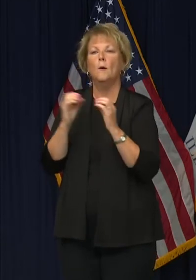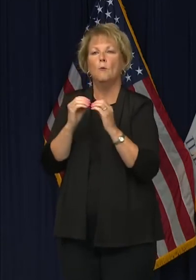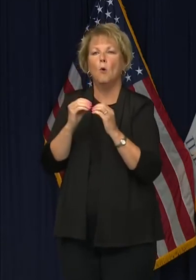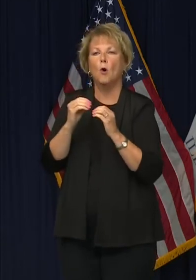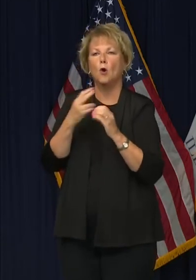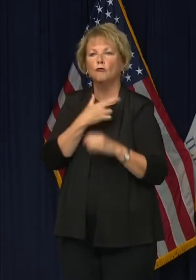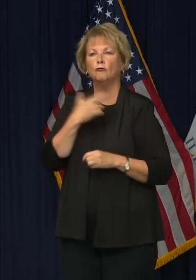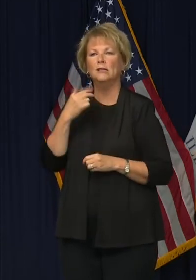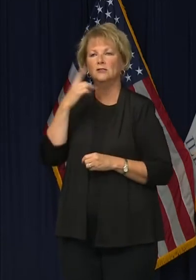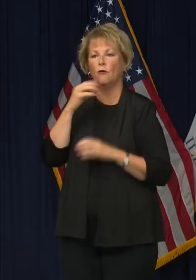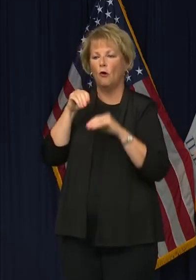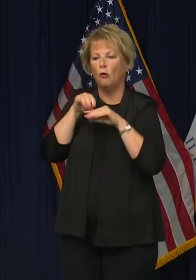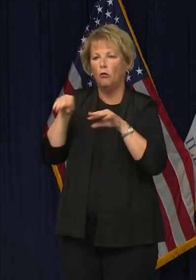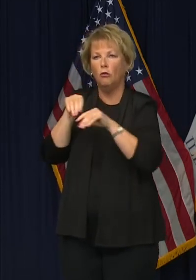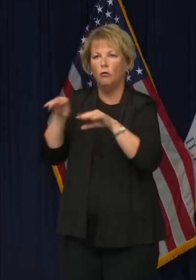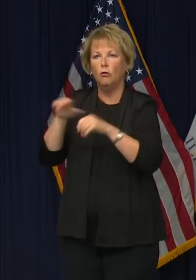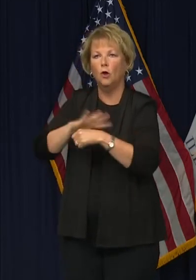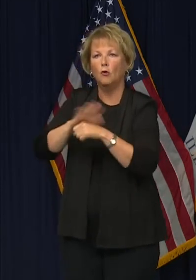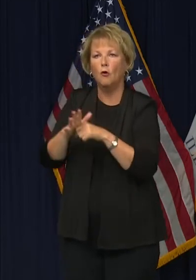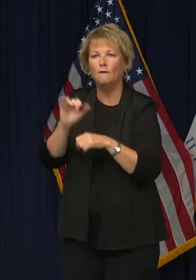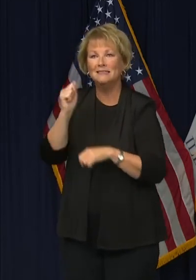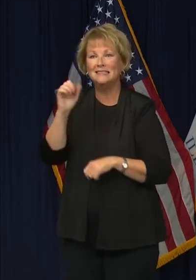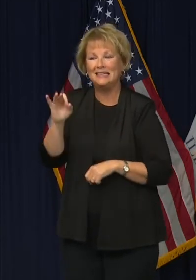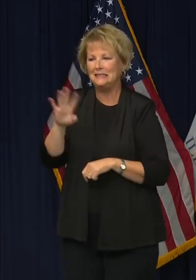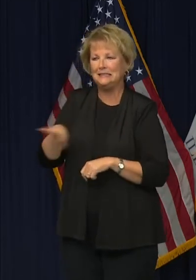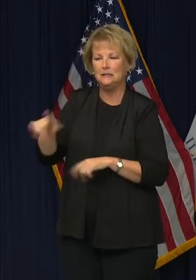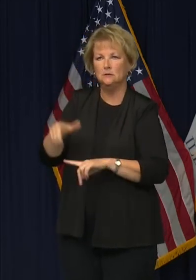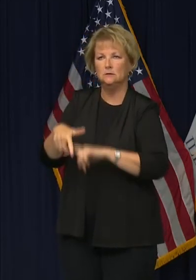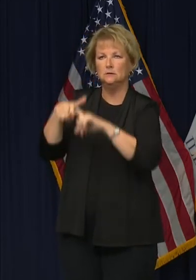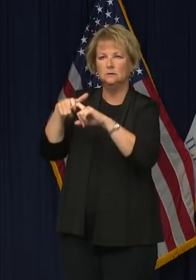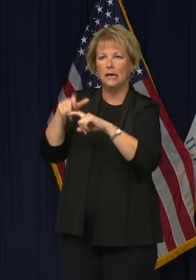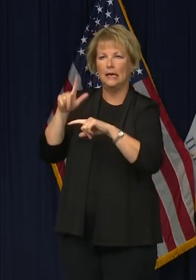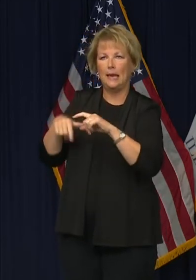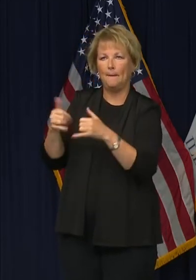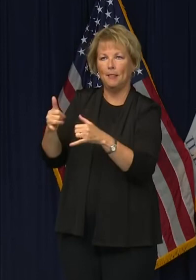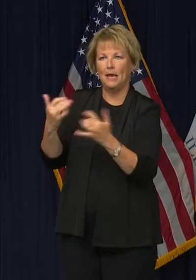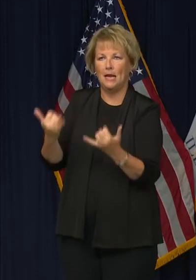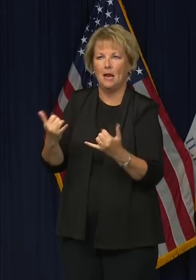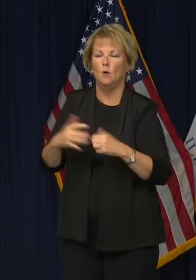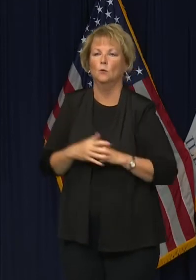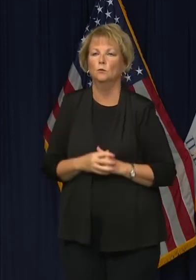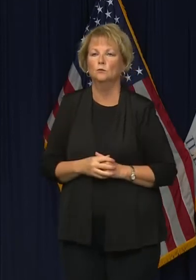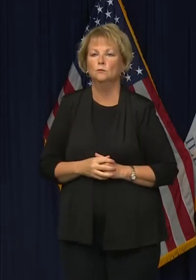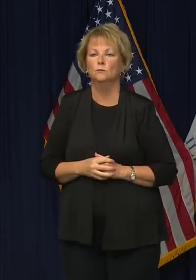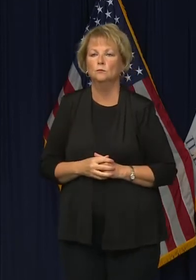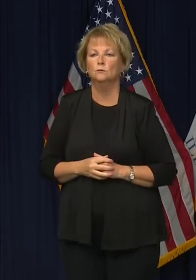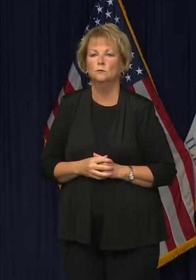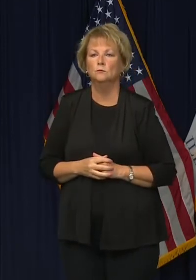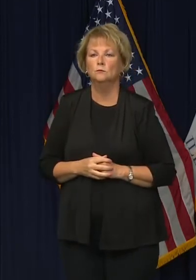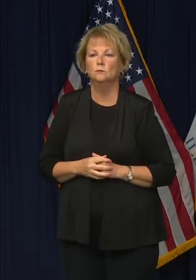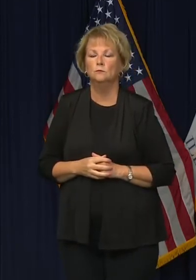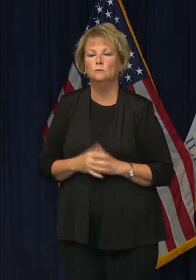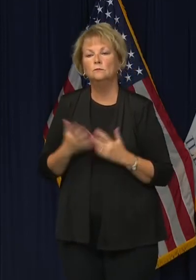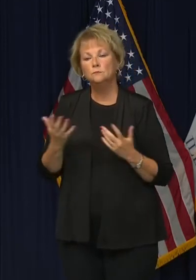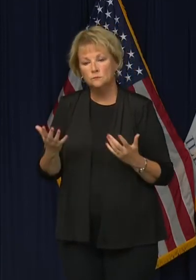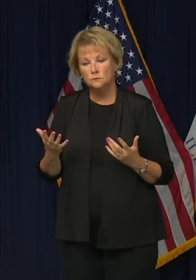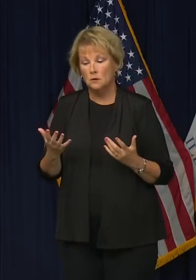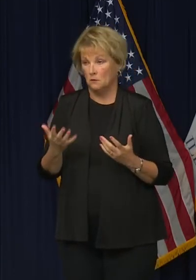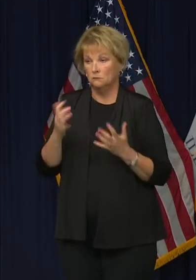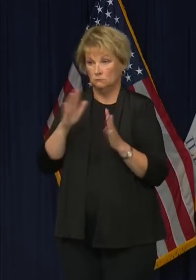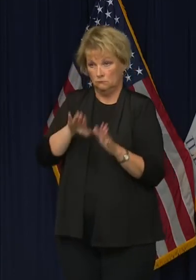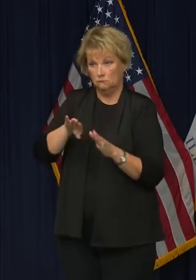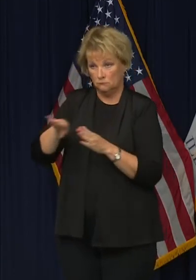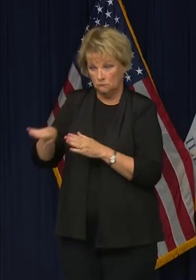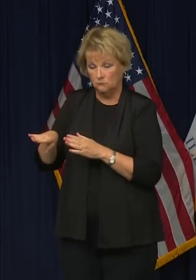risk of transmitting COVID-19, shouldn't be played right now. And so, having said